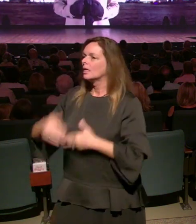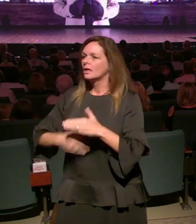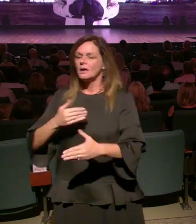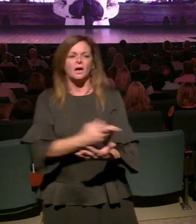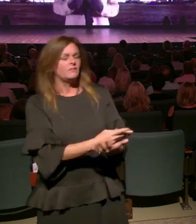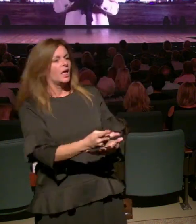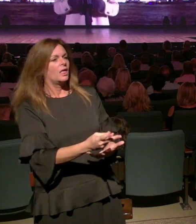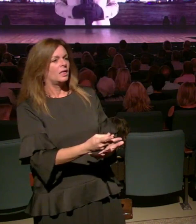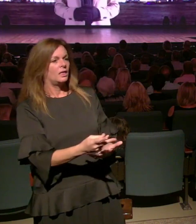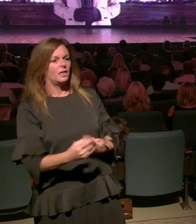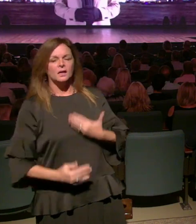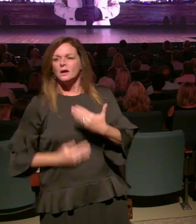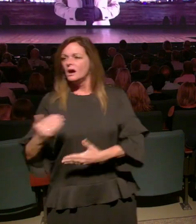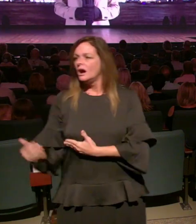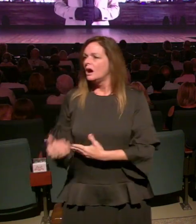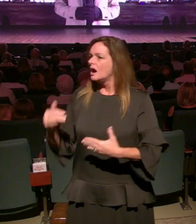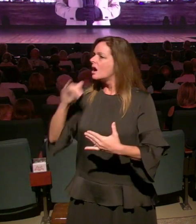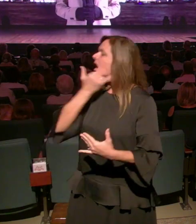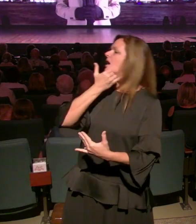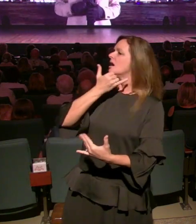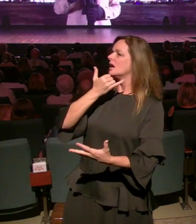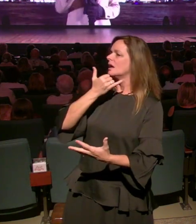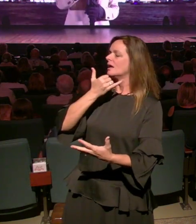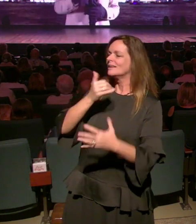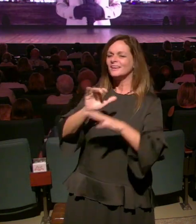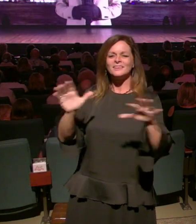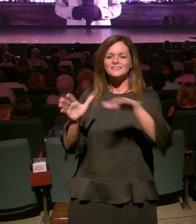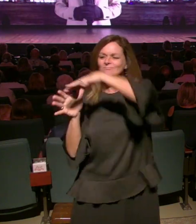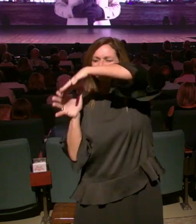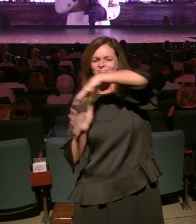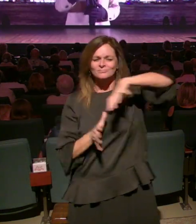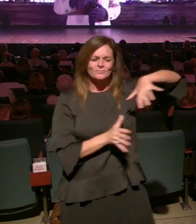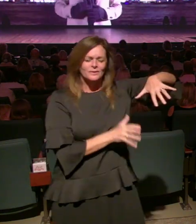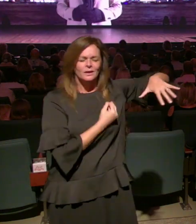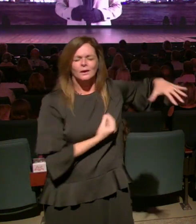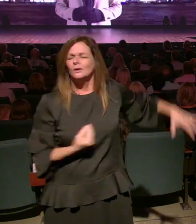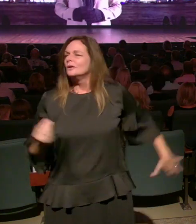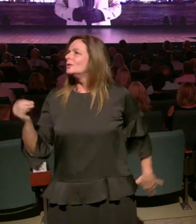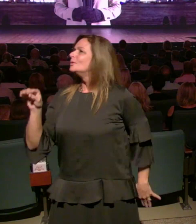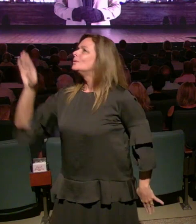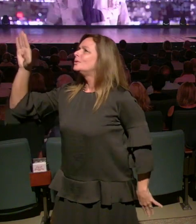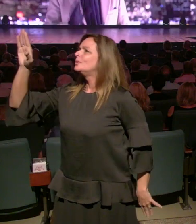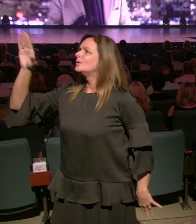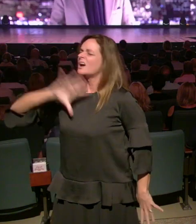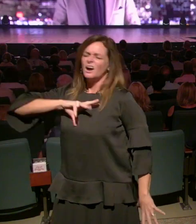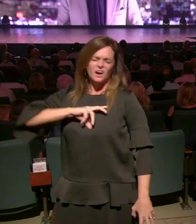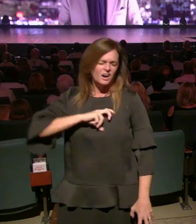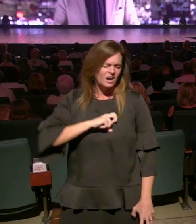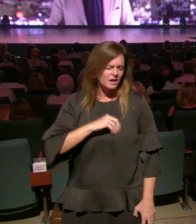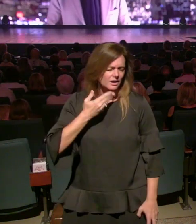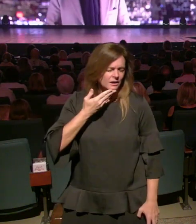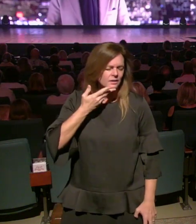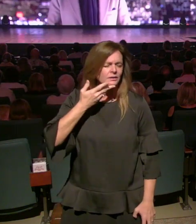inside. See, this gift of Jesus is God declaring, I know you and I want you to know me too. And last, the